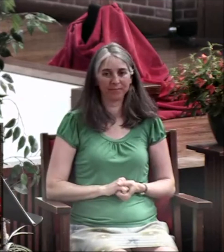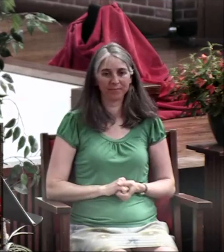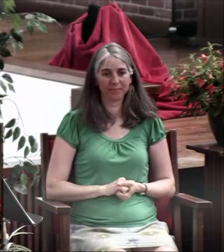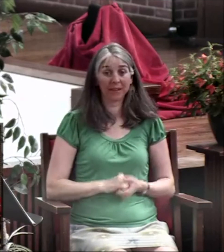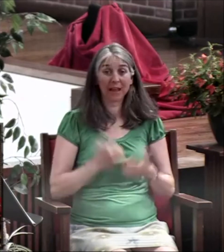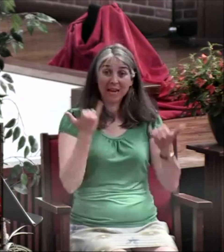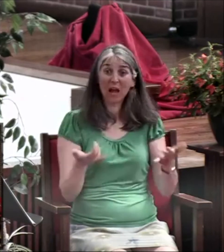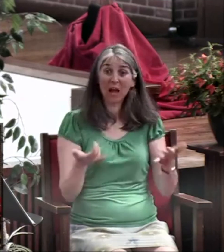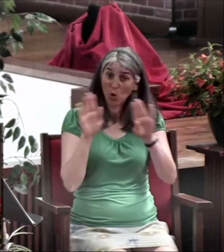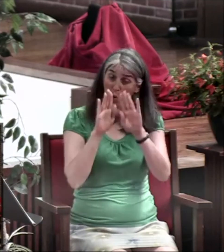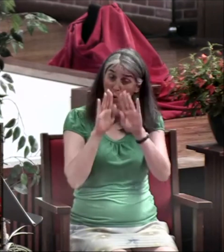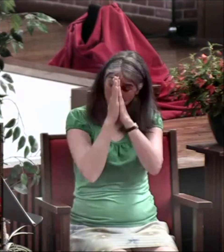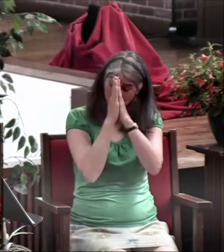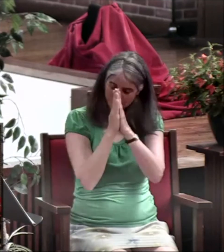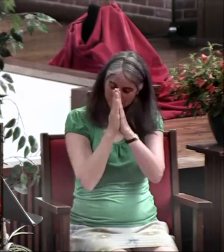Let us pray.